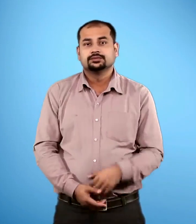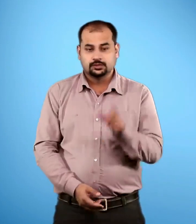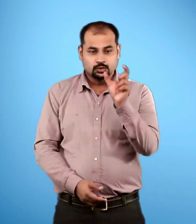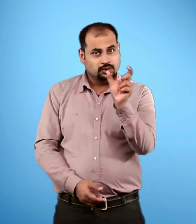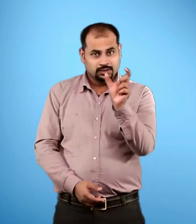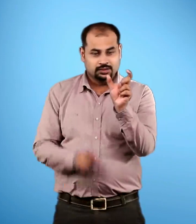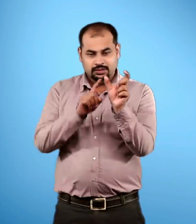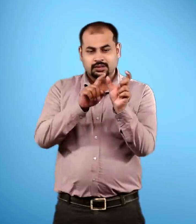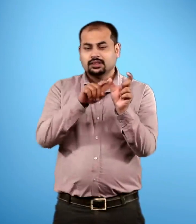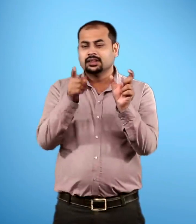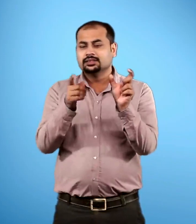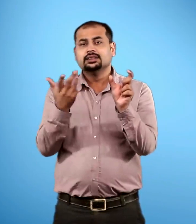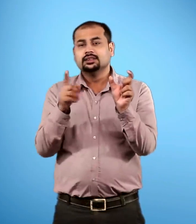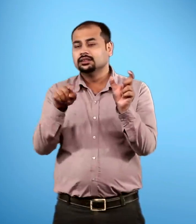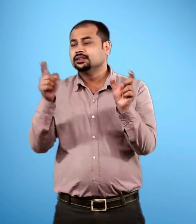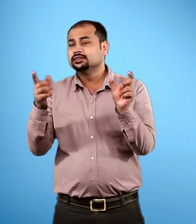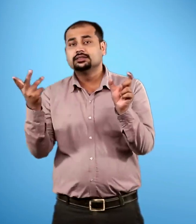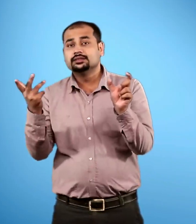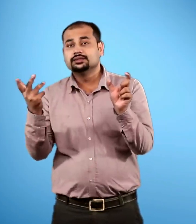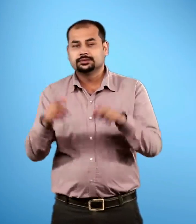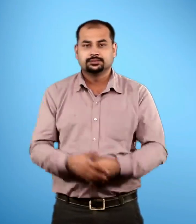What should come next?